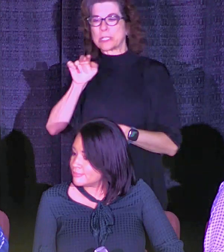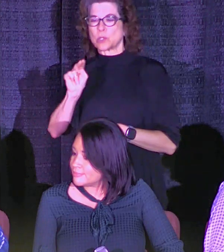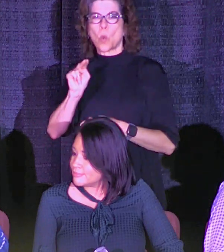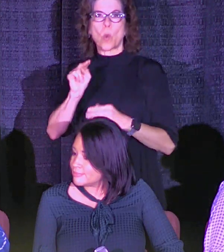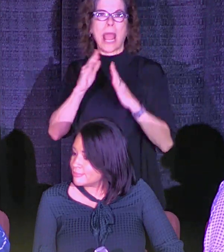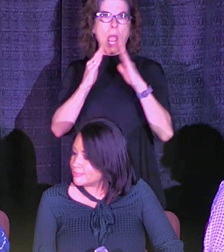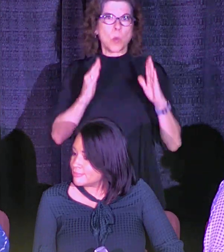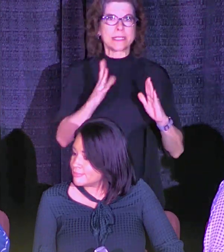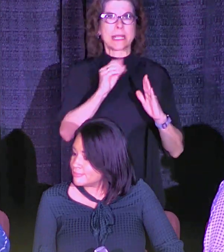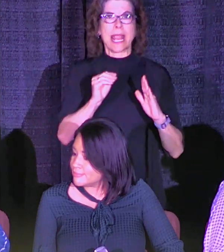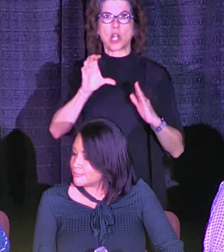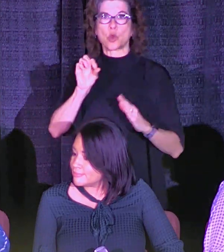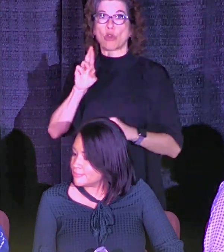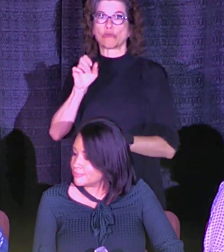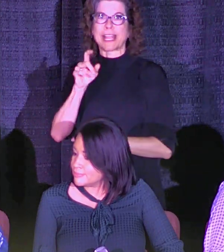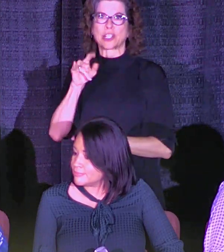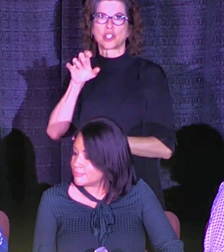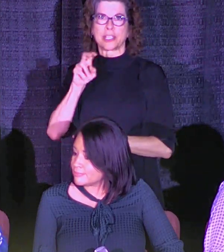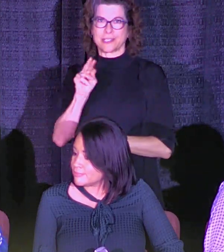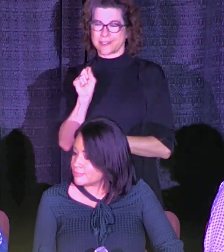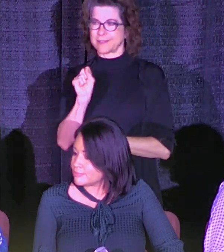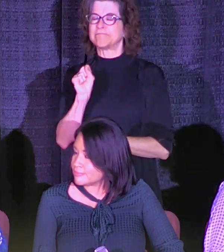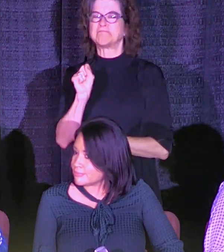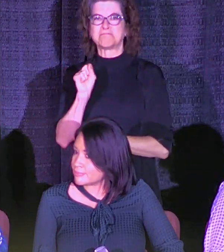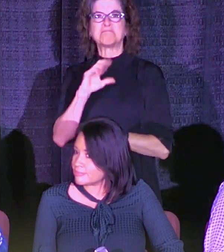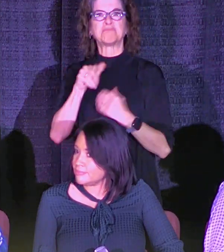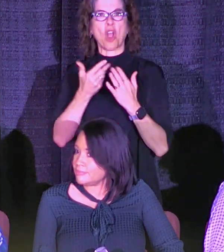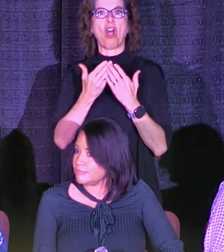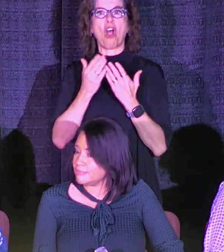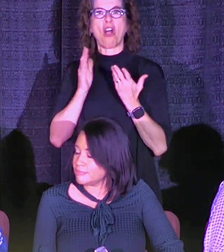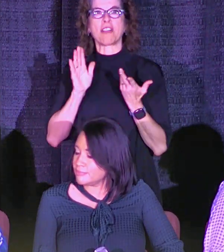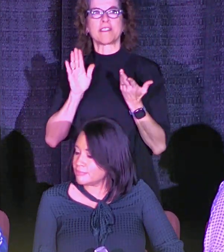Corrections, and then all the people we worked with that were partners with us.